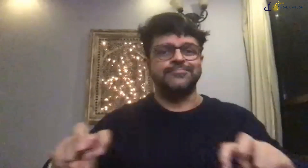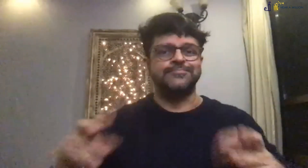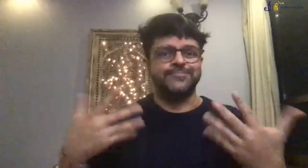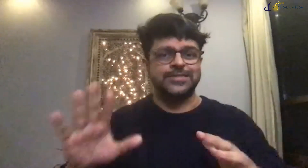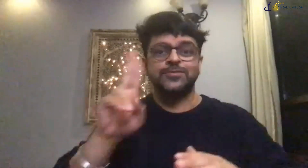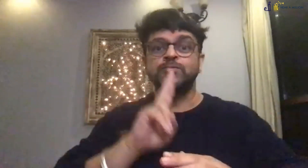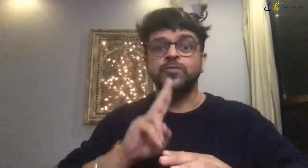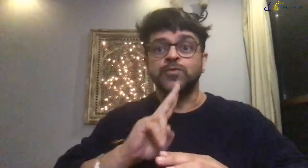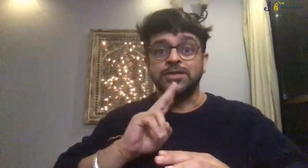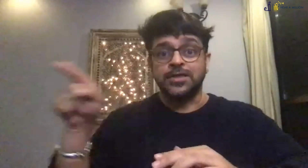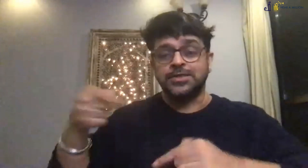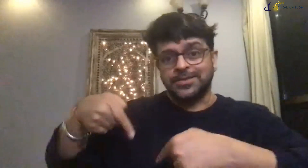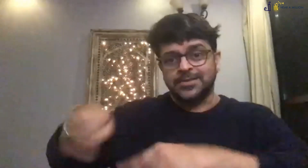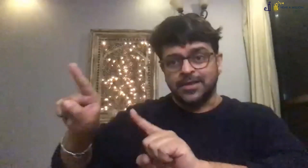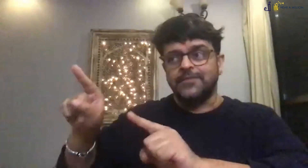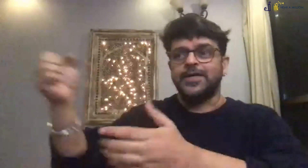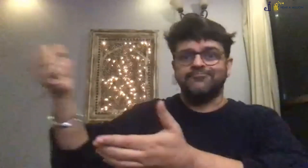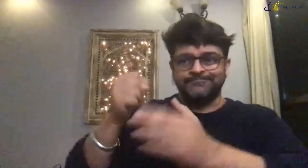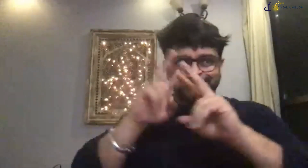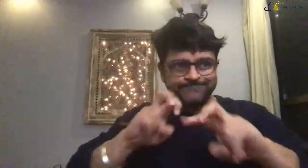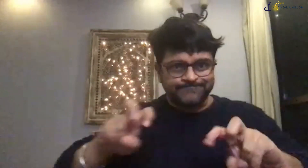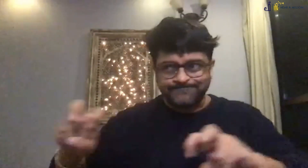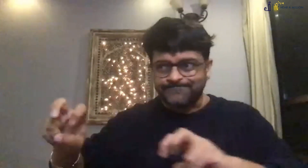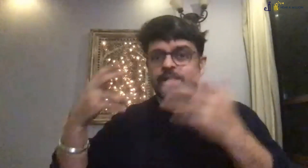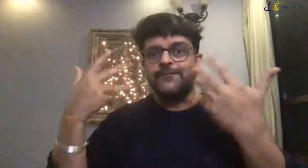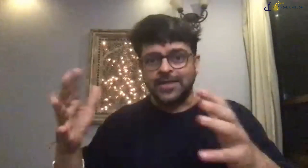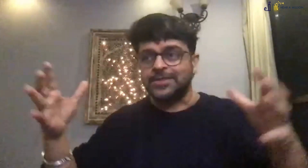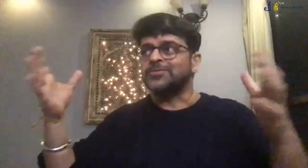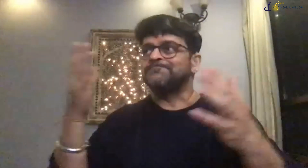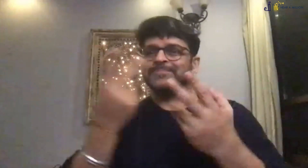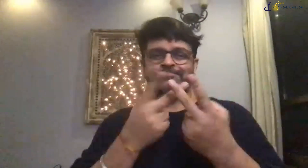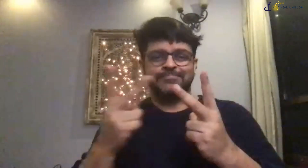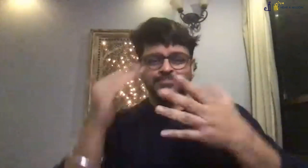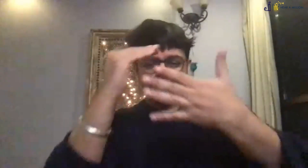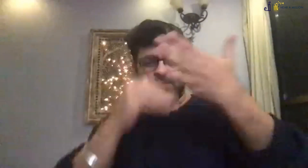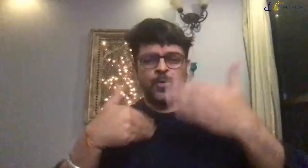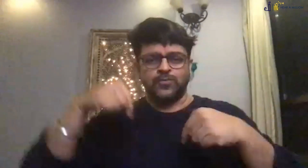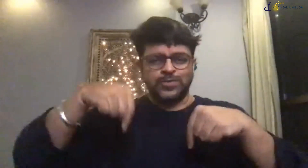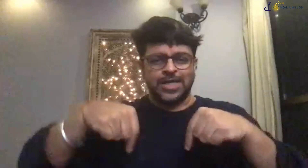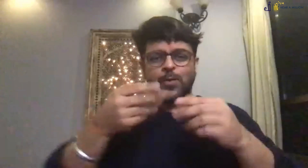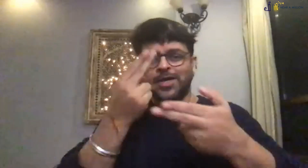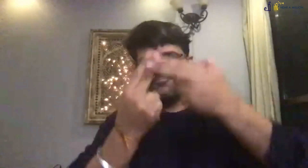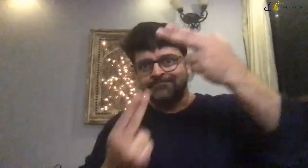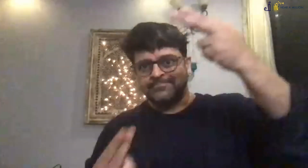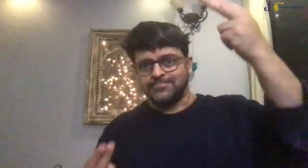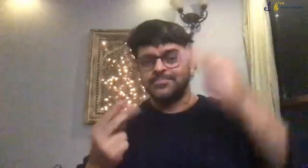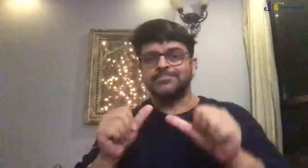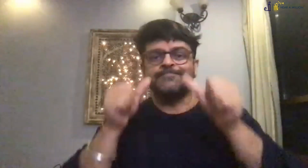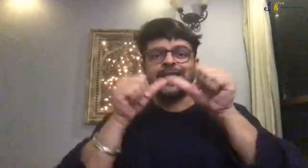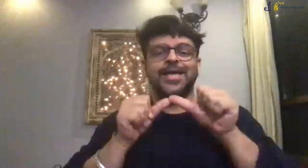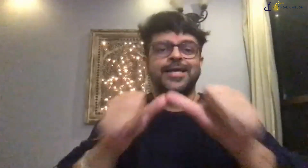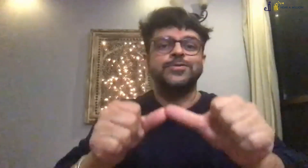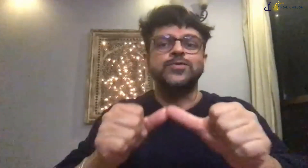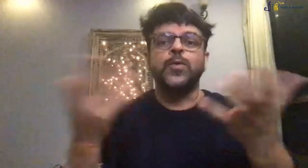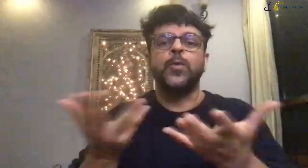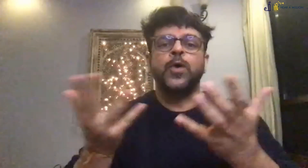there are a lot of questions we have. So we have done one research, and Sunil himself has been doing some research on different areas, and